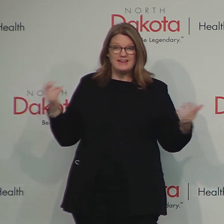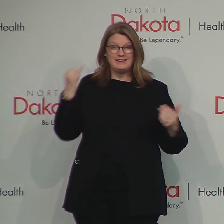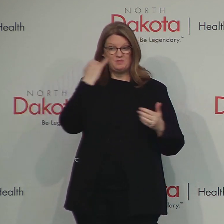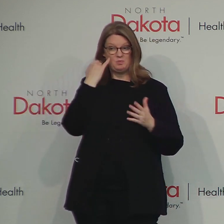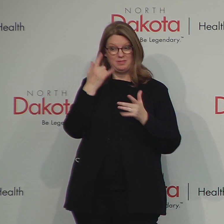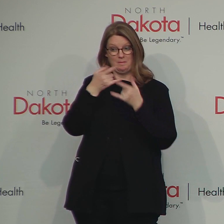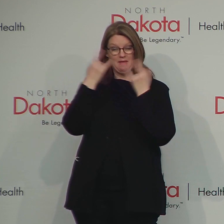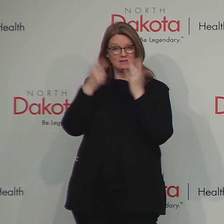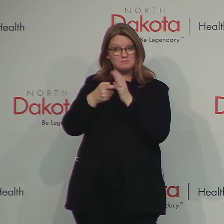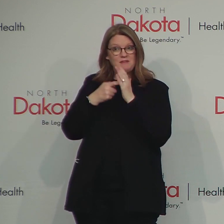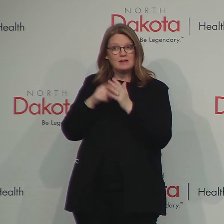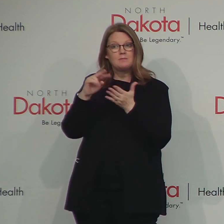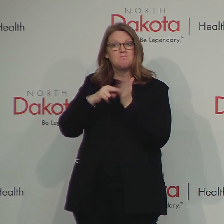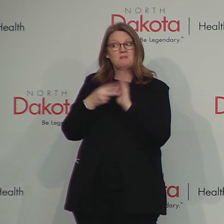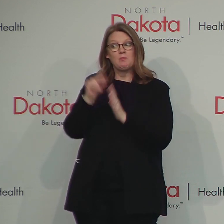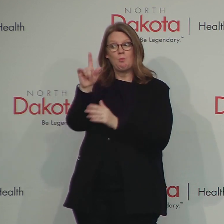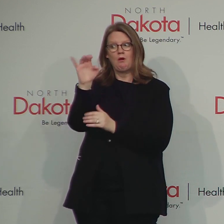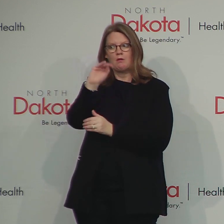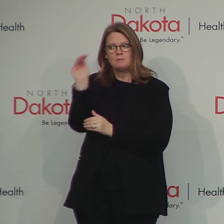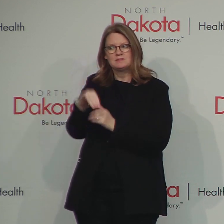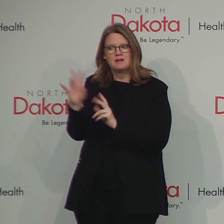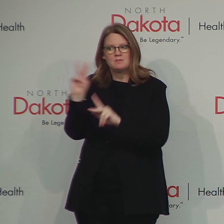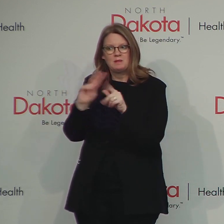down some when it goes away. It may not go down.